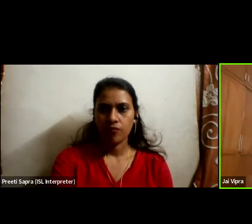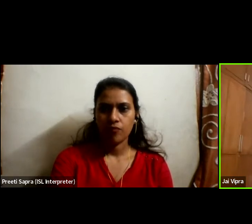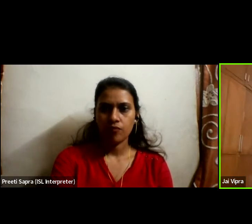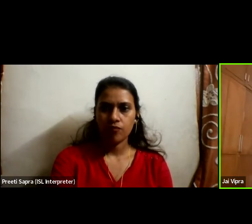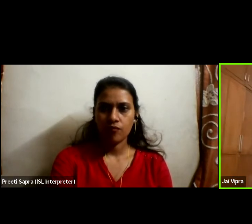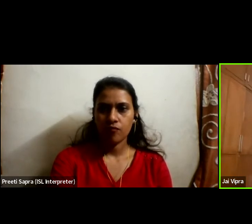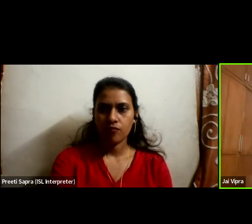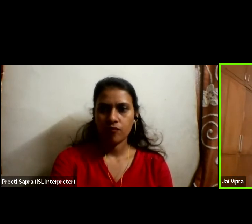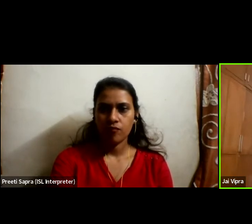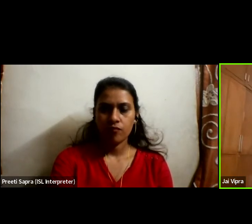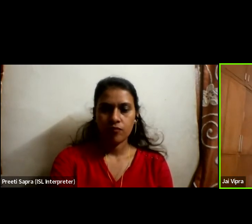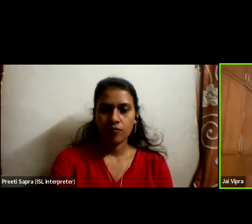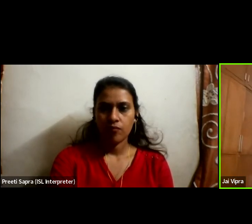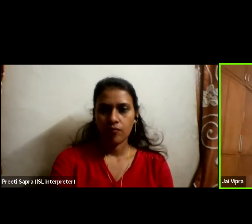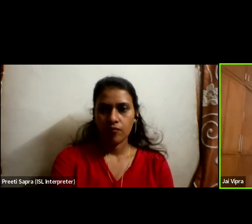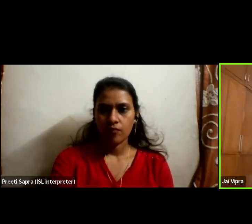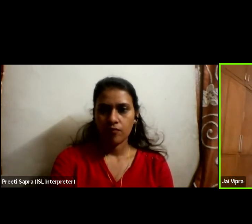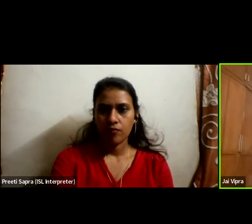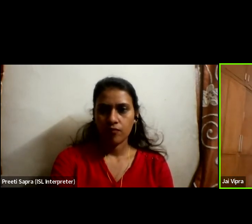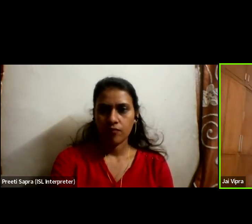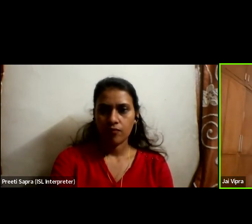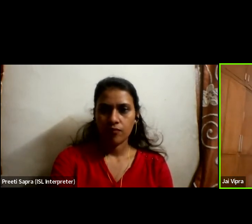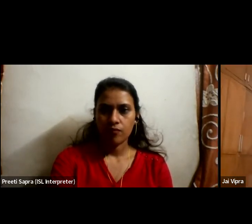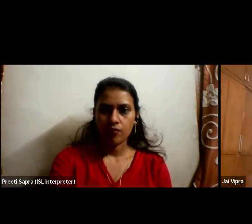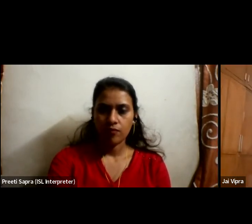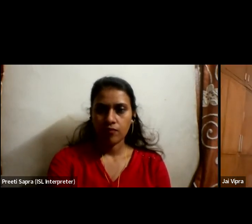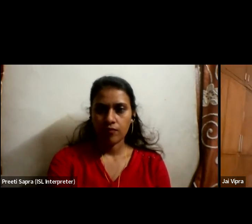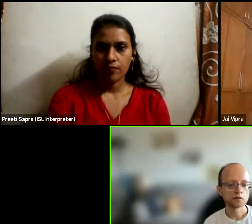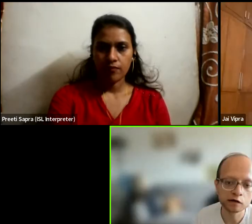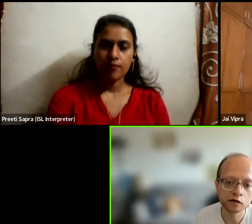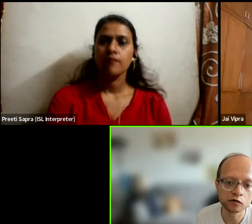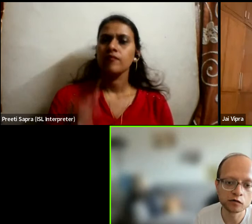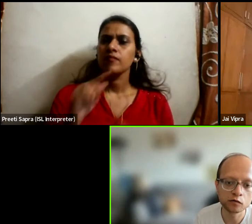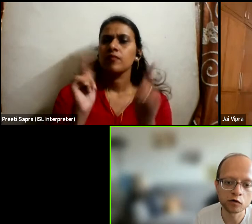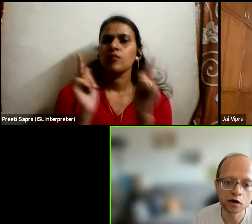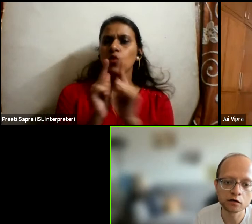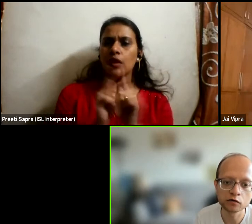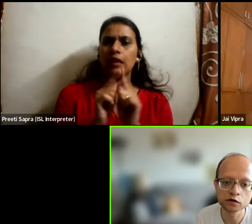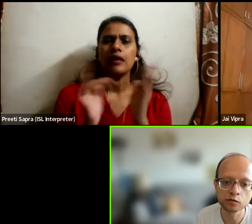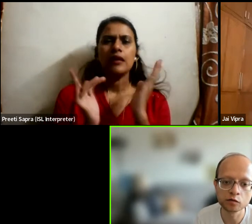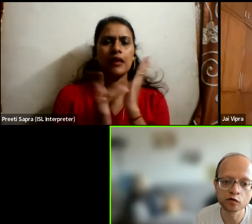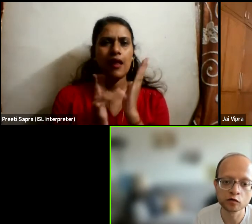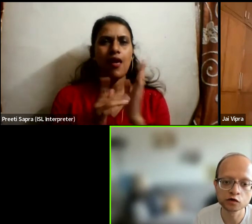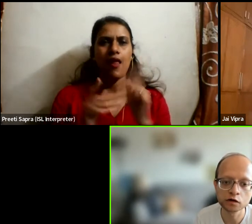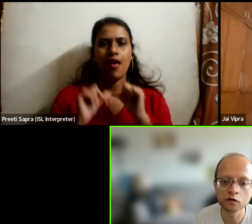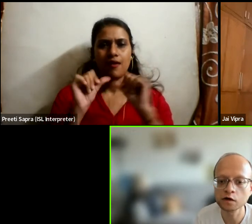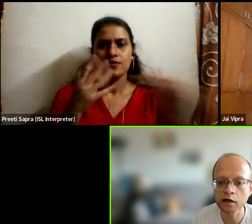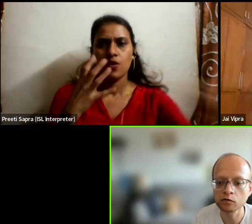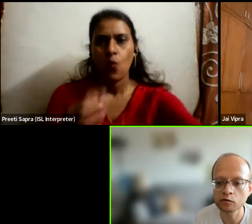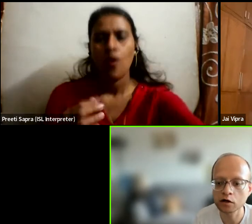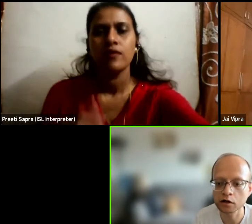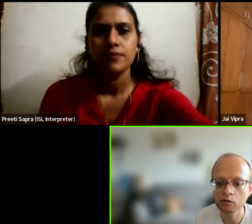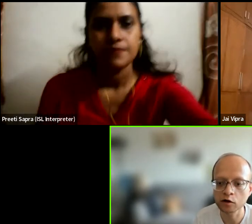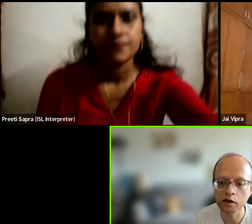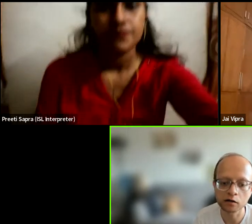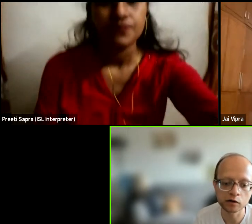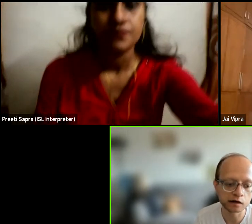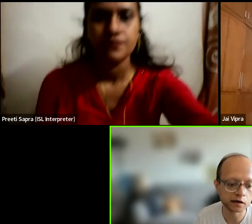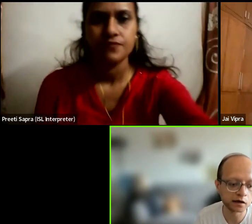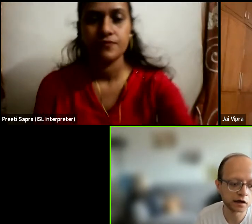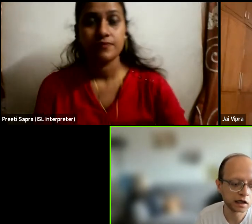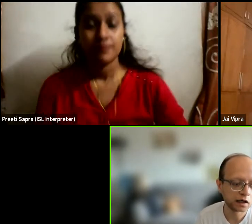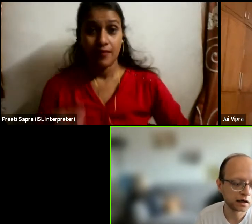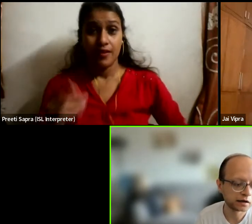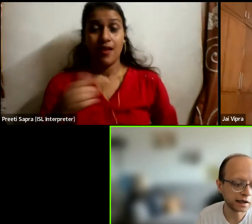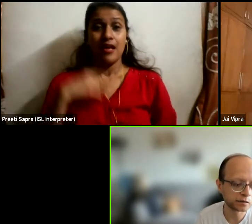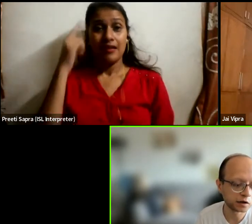And I'll start with a slightly technical lens to what an ownership approach looks like when we're talking about data, because